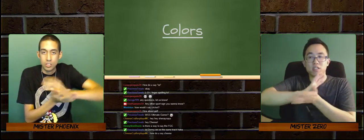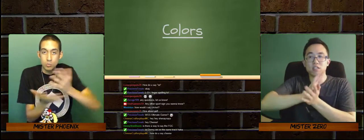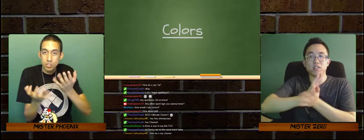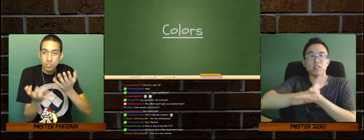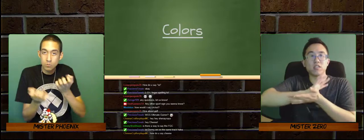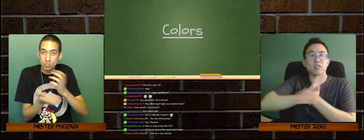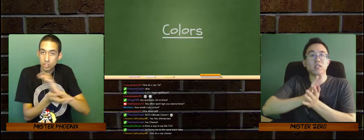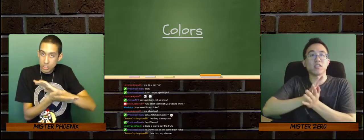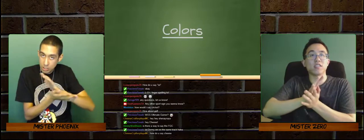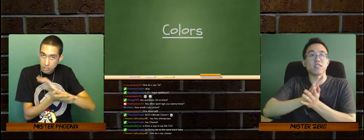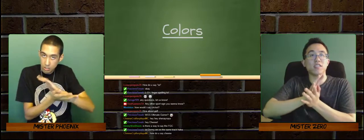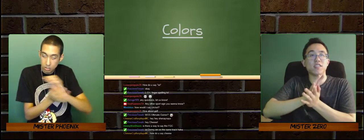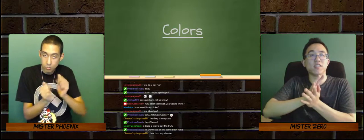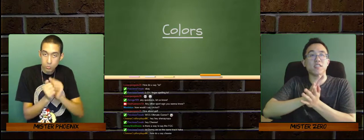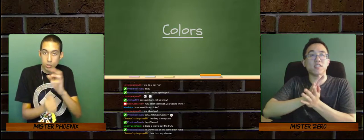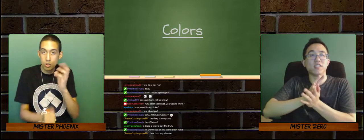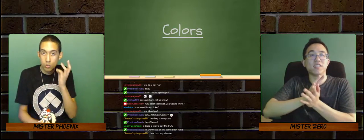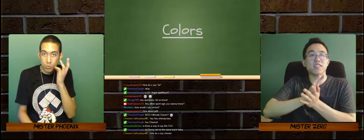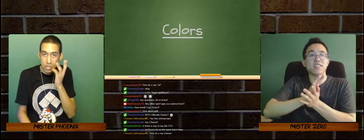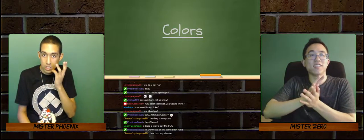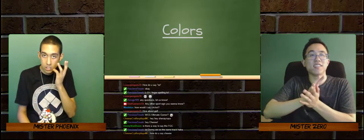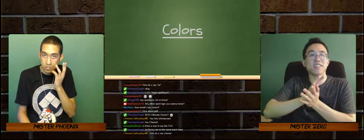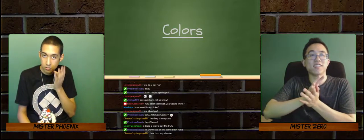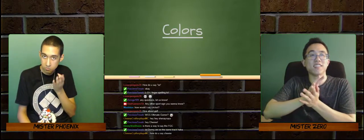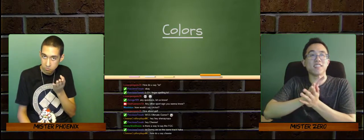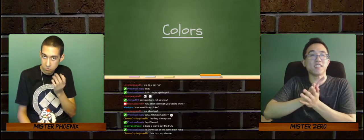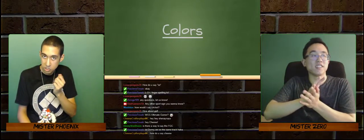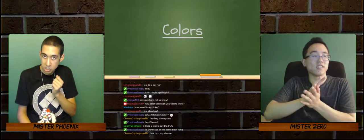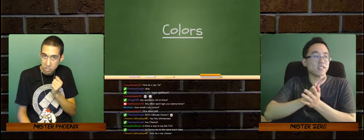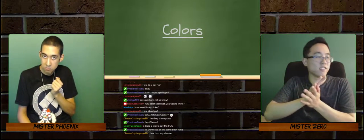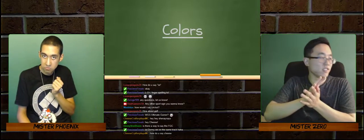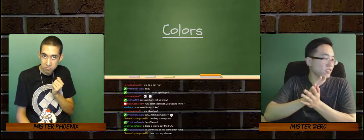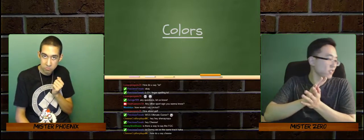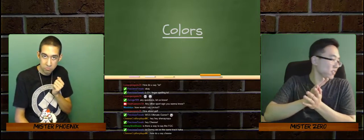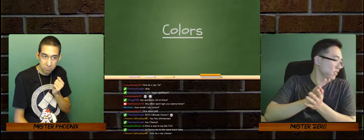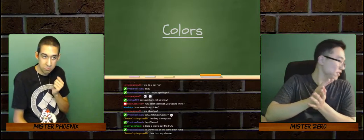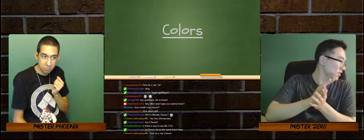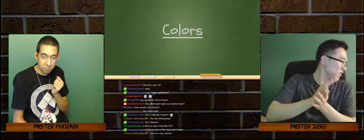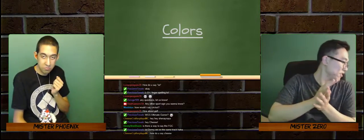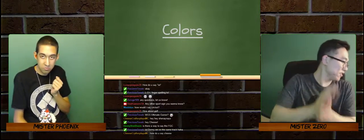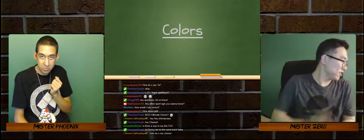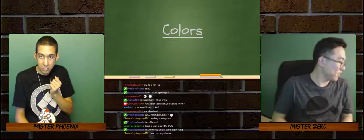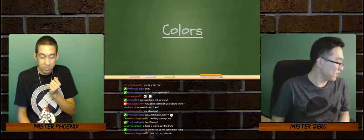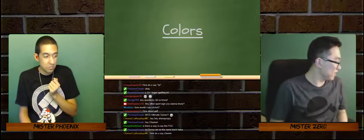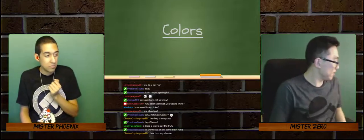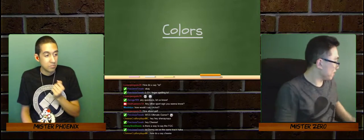You want some cheese with your wine, sir?